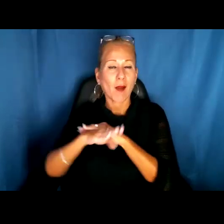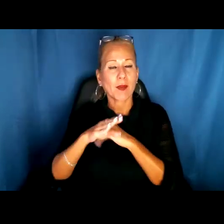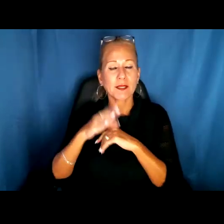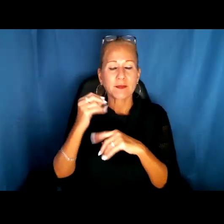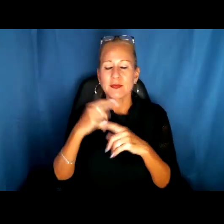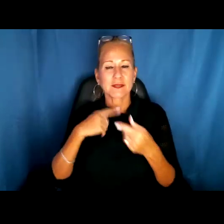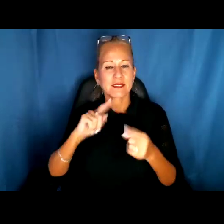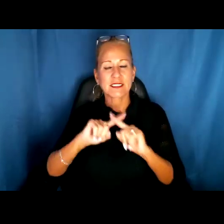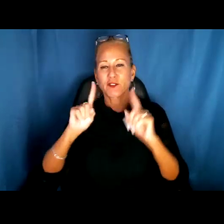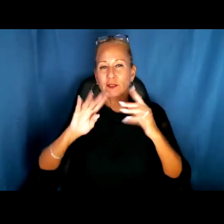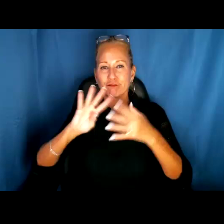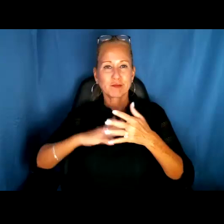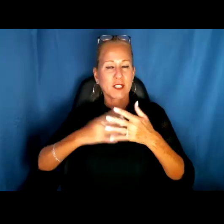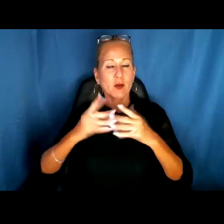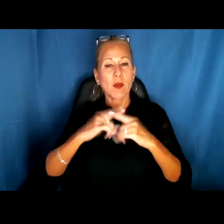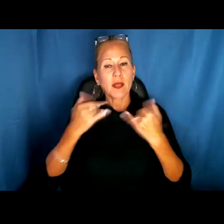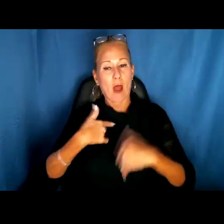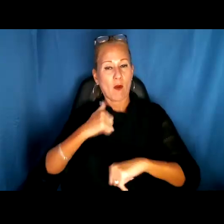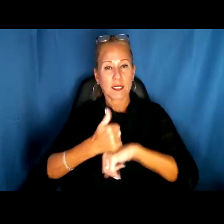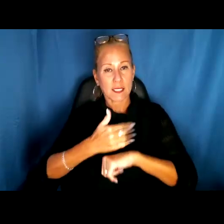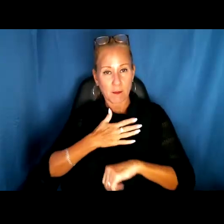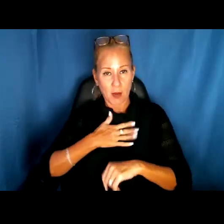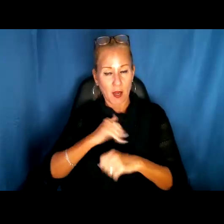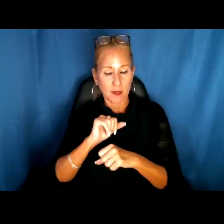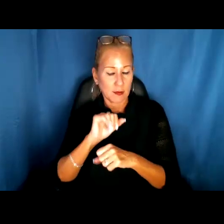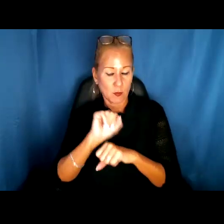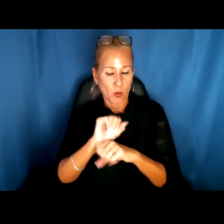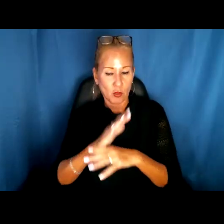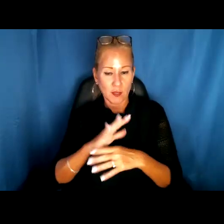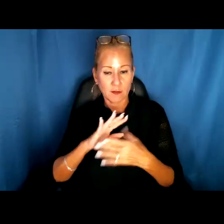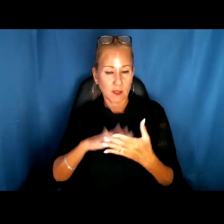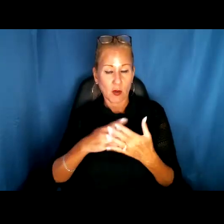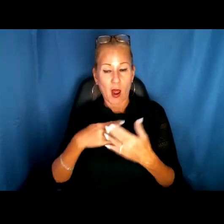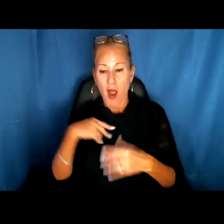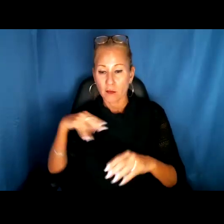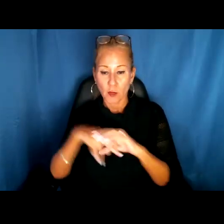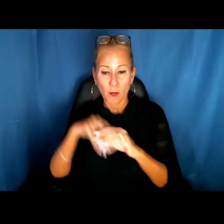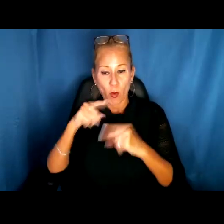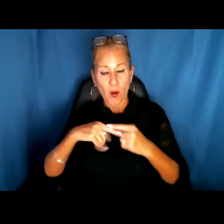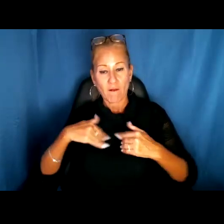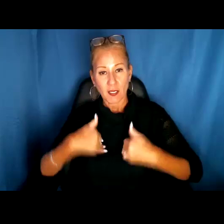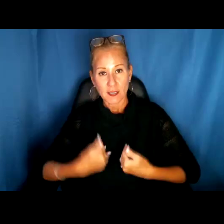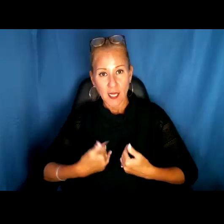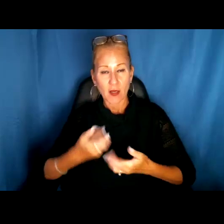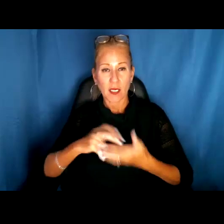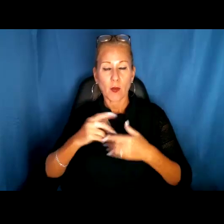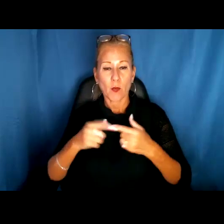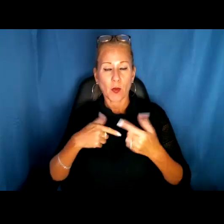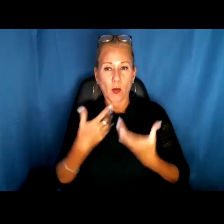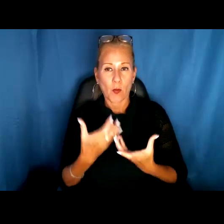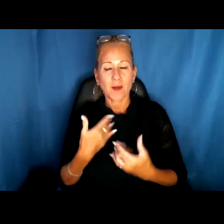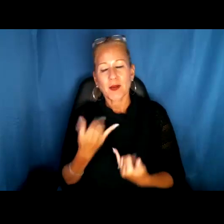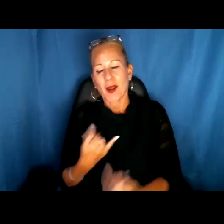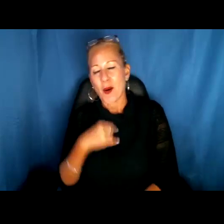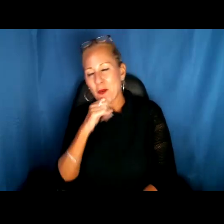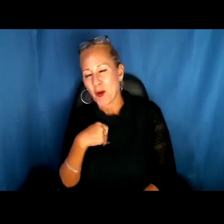Now I set my workers' schedules. I go to bed when I'm tired, and I get up when I want. Now I'm old and I go to bed by 9 or 10 anyway, so it